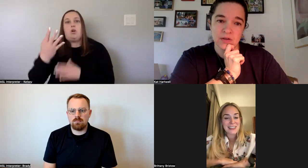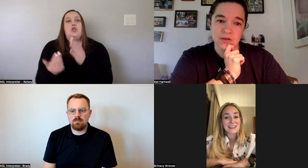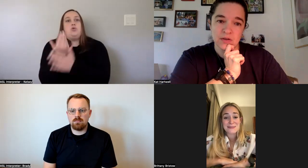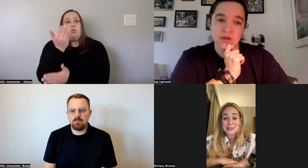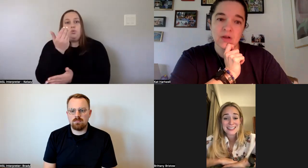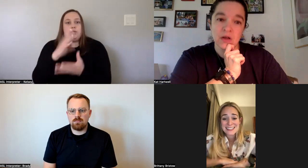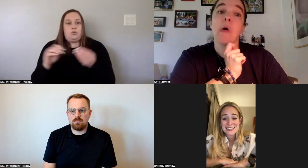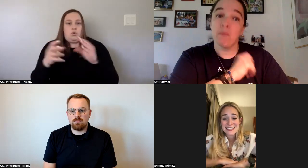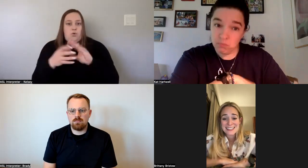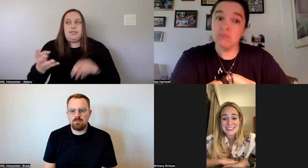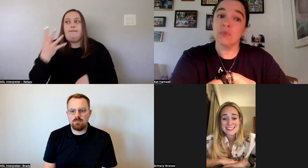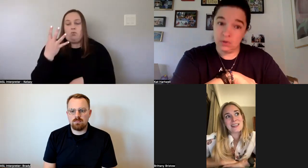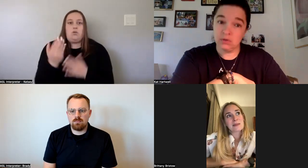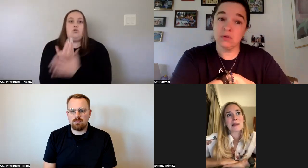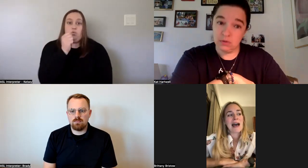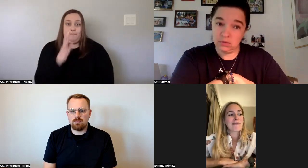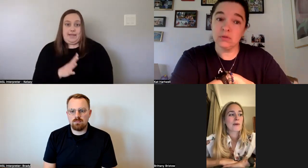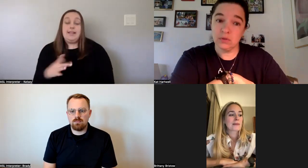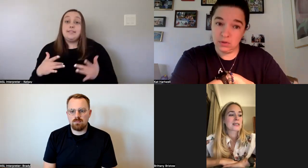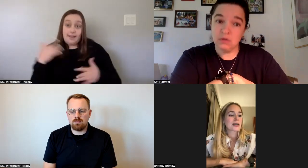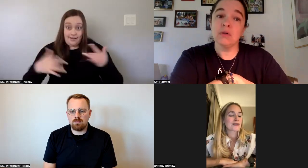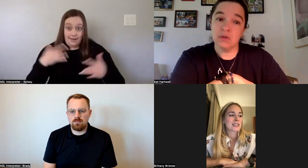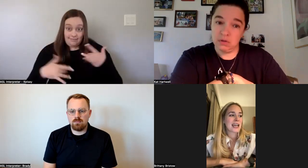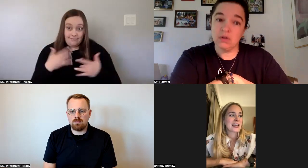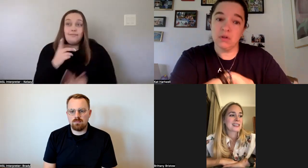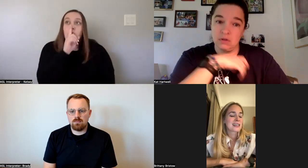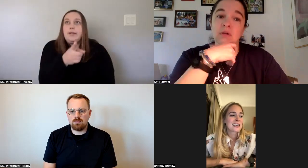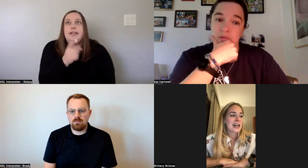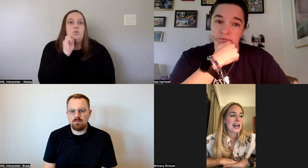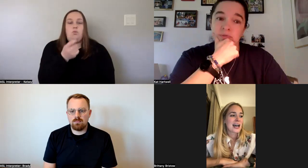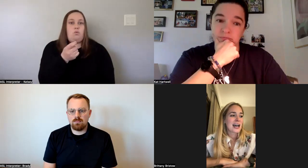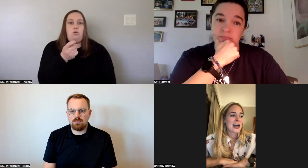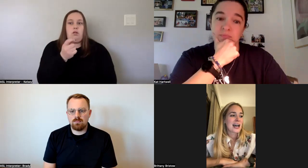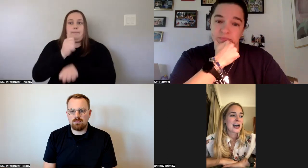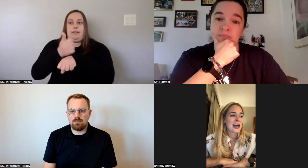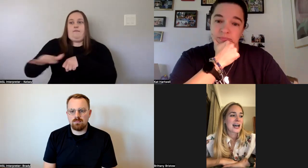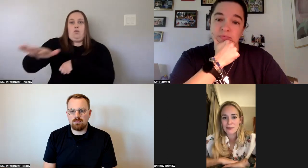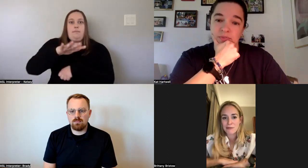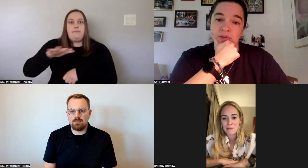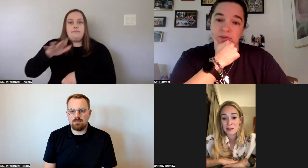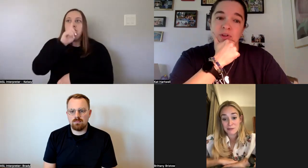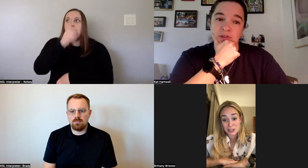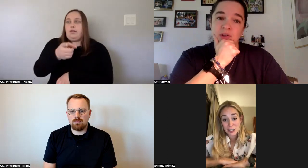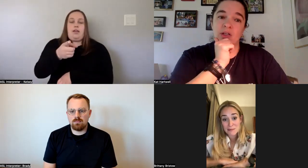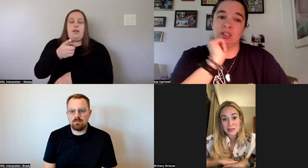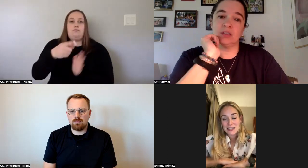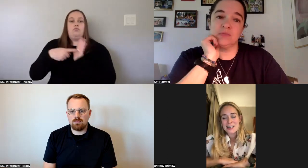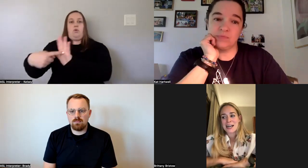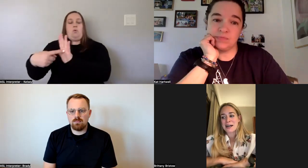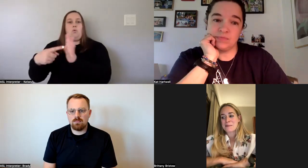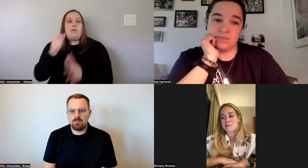which I think is really exciting. It's such a neat platform to create the power of female